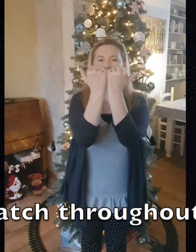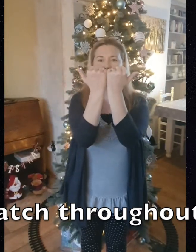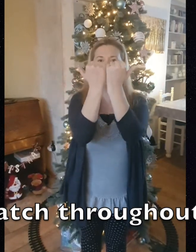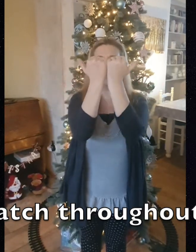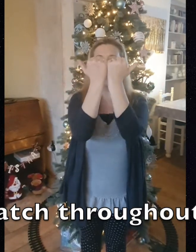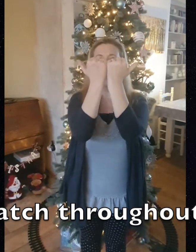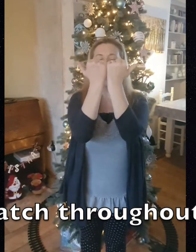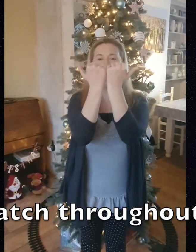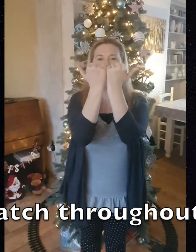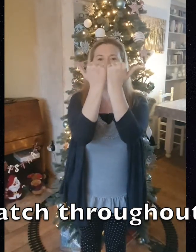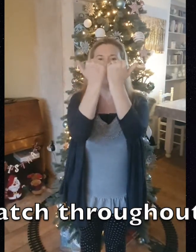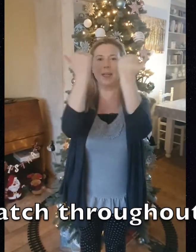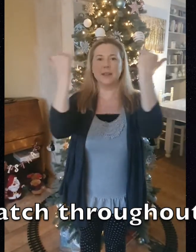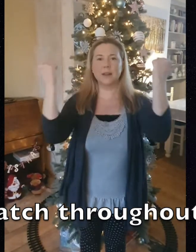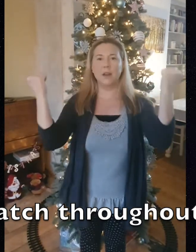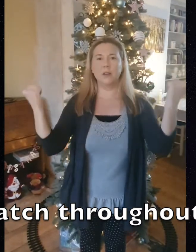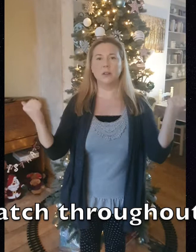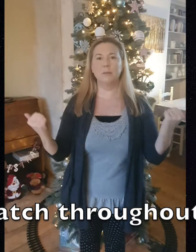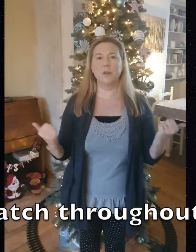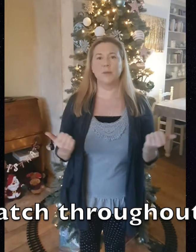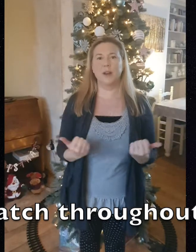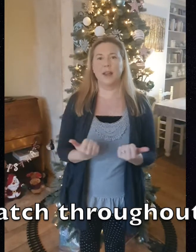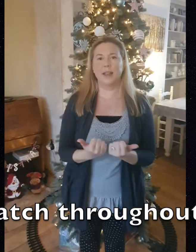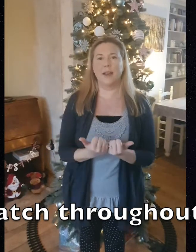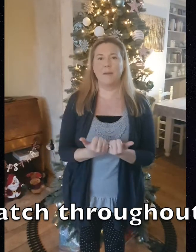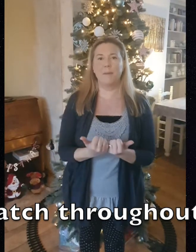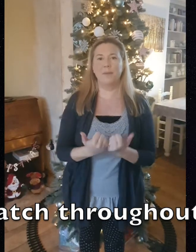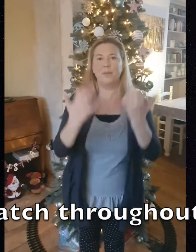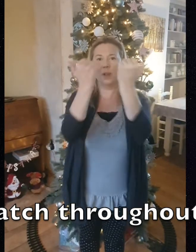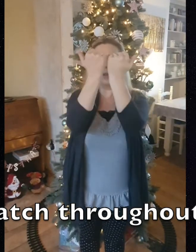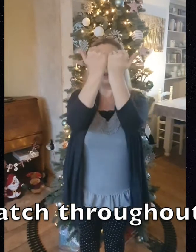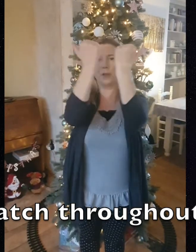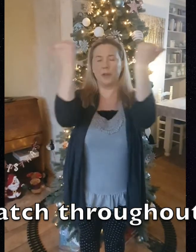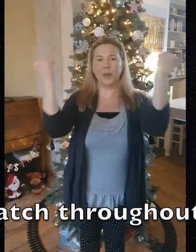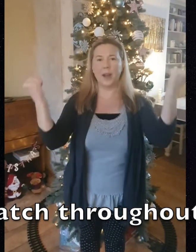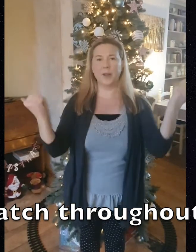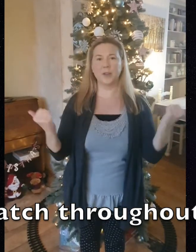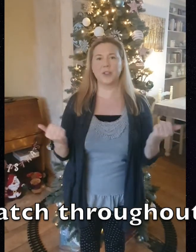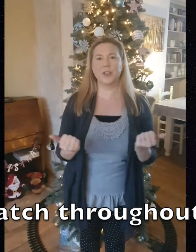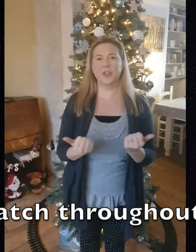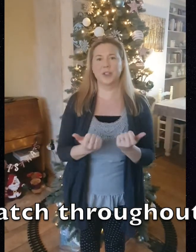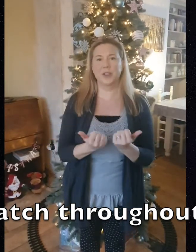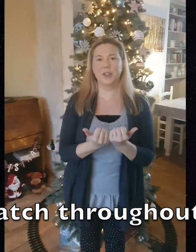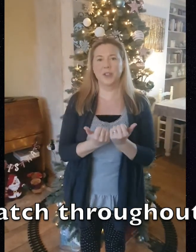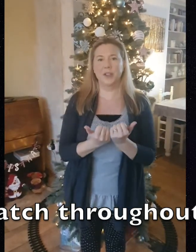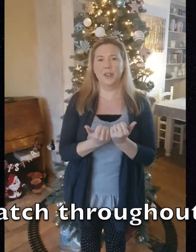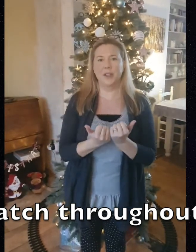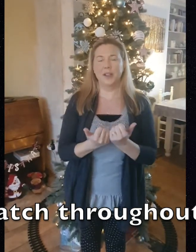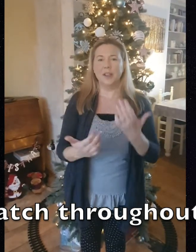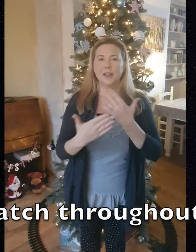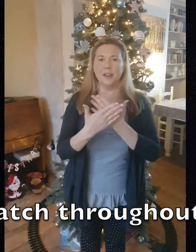outwards and you make a circle movement like that. Throughout. The